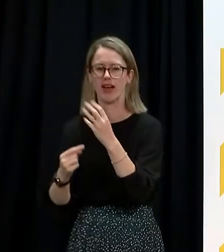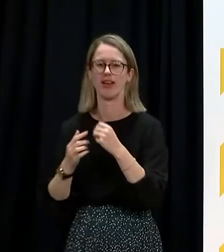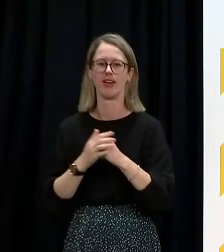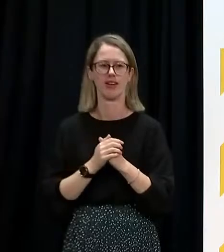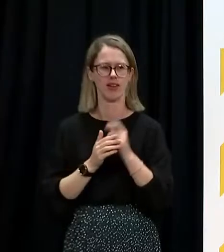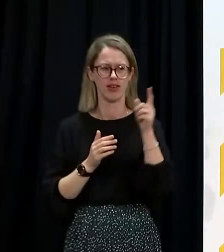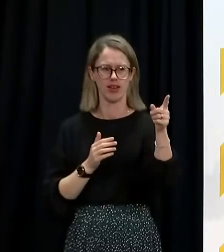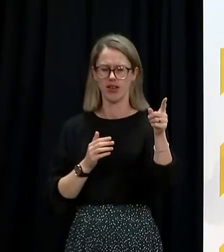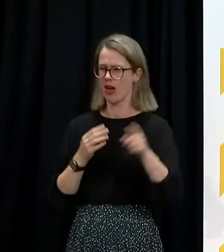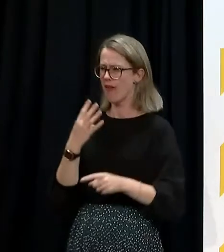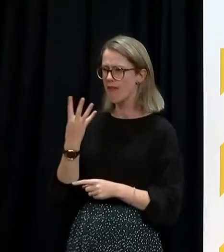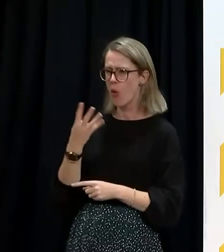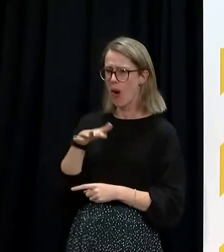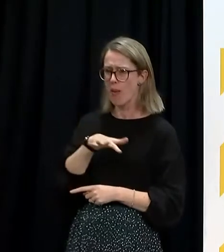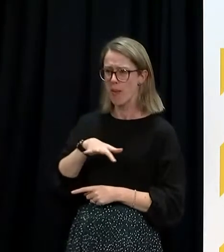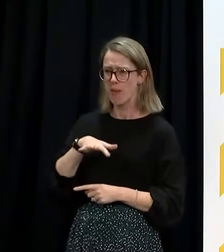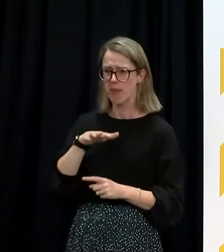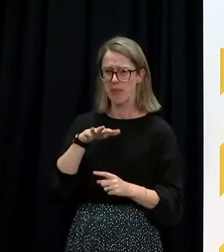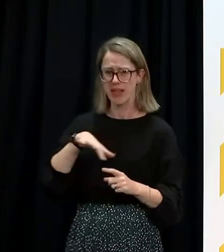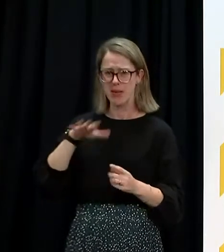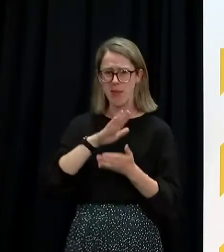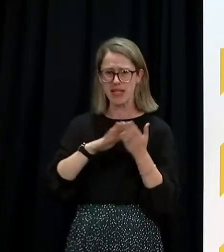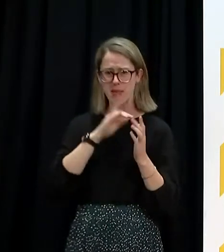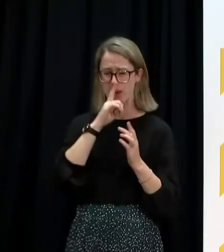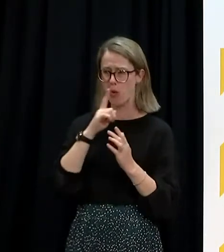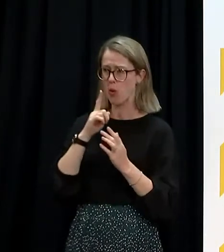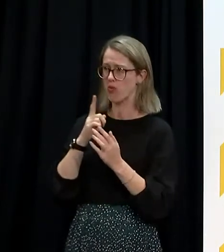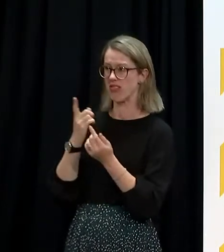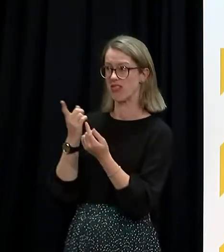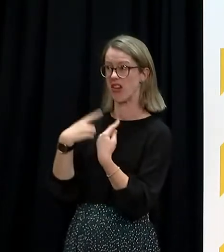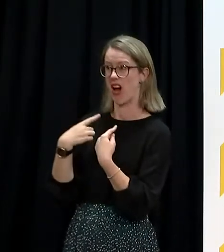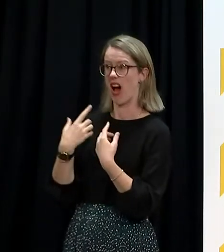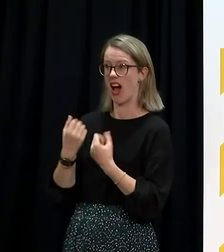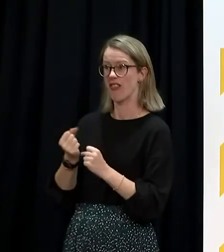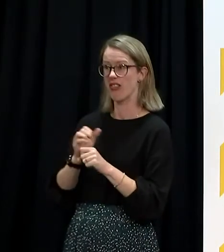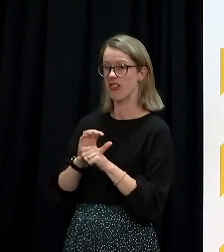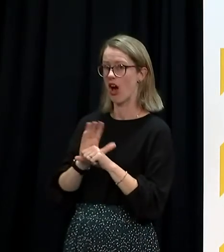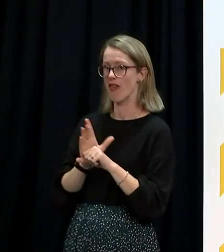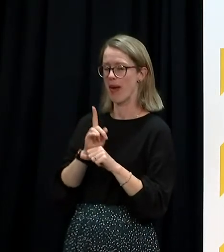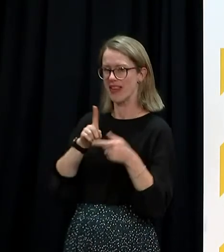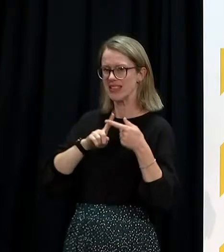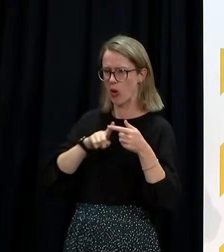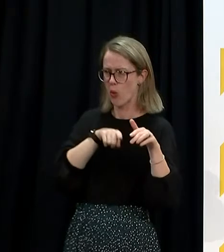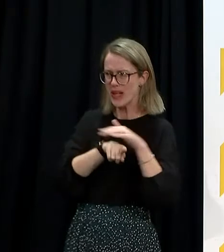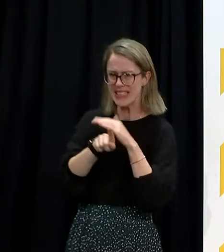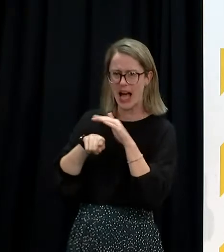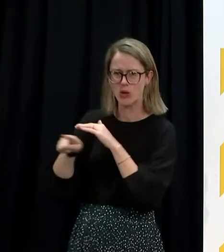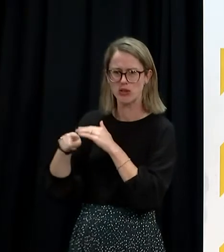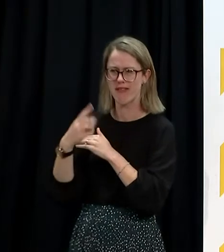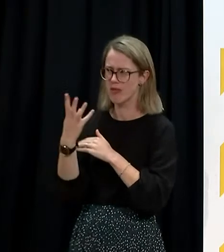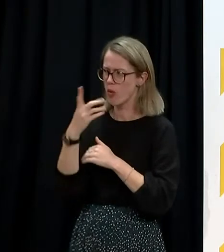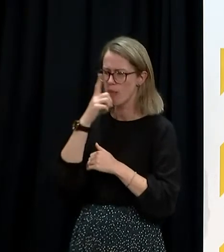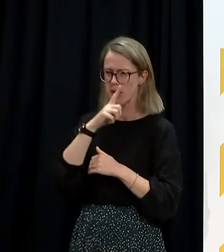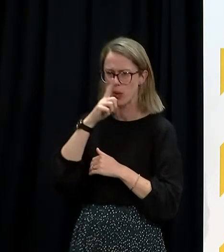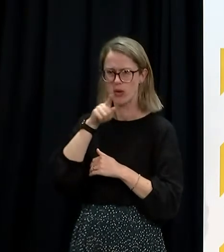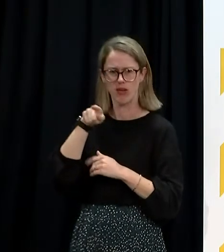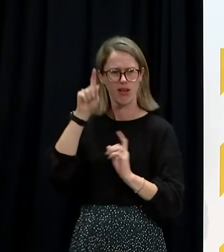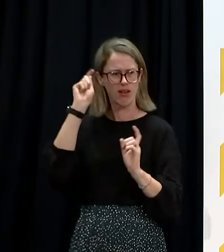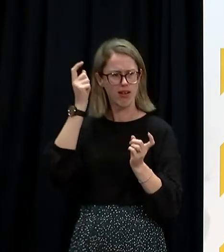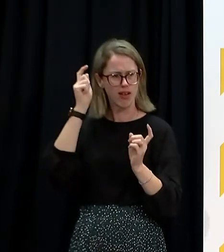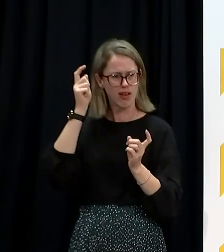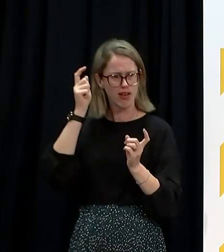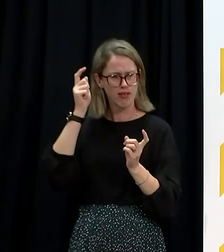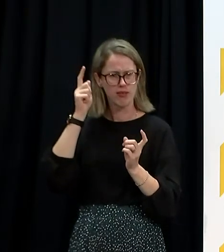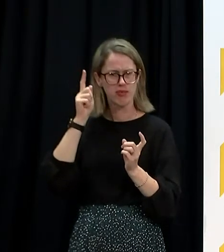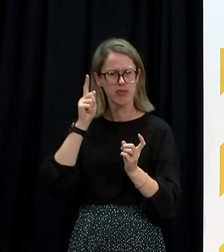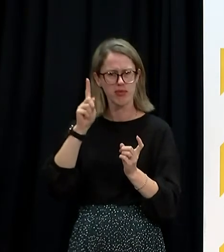a concern, given, you know, where these clusters are at in Auckland, or where the outbreak is at? Wouldn't you expect